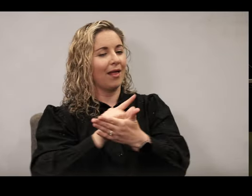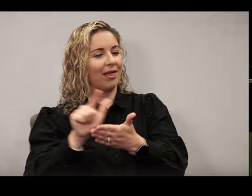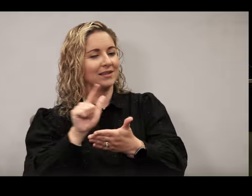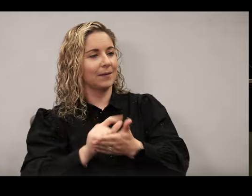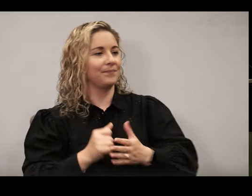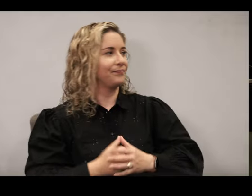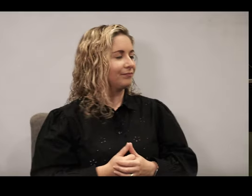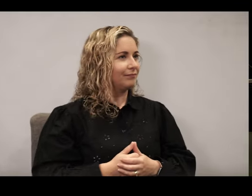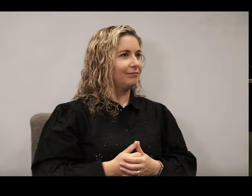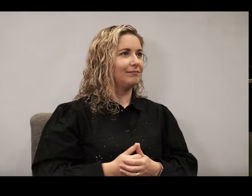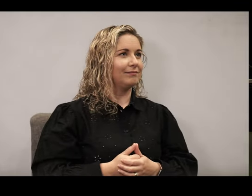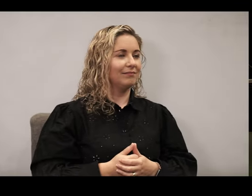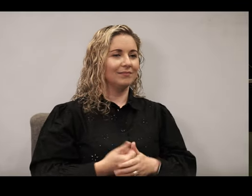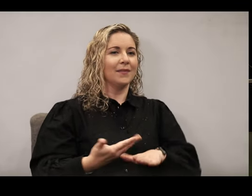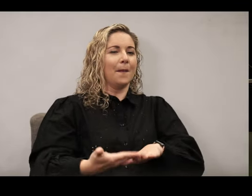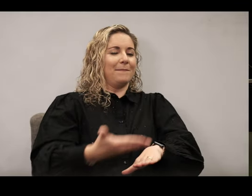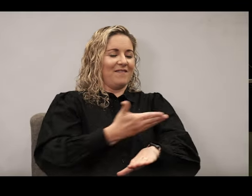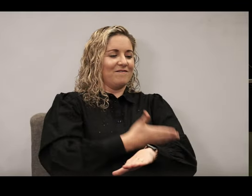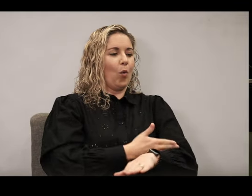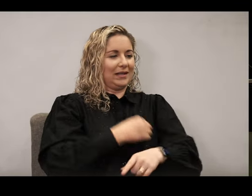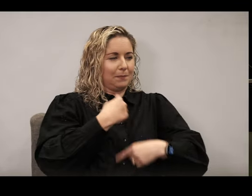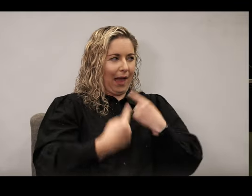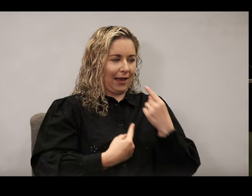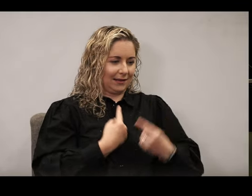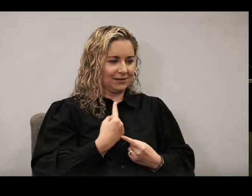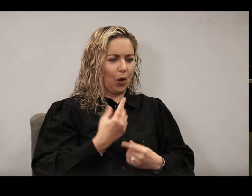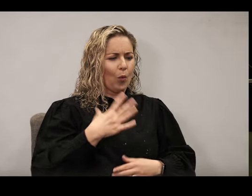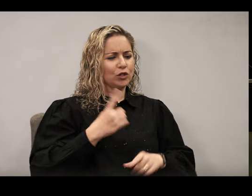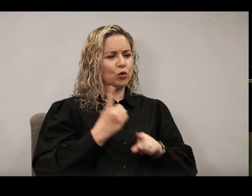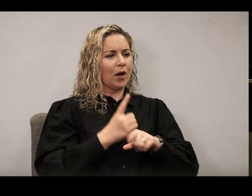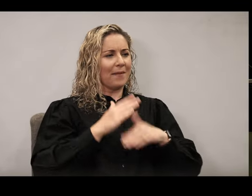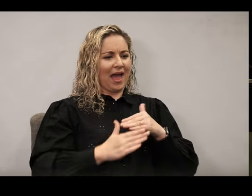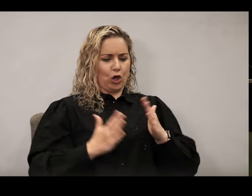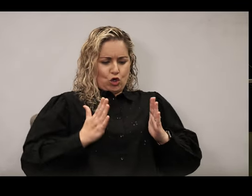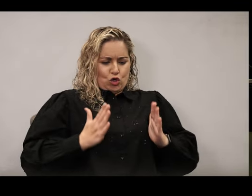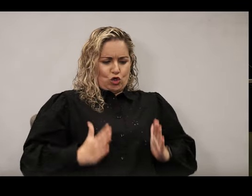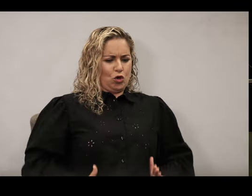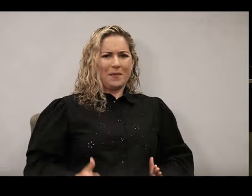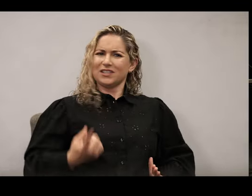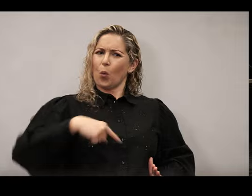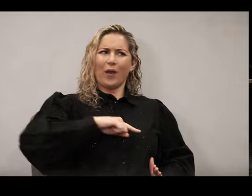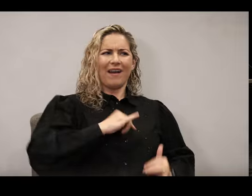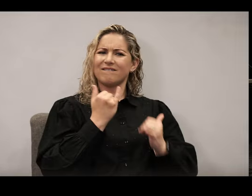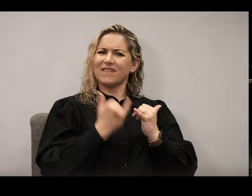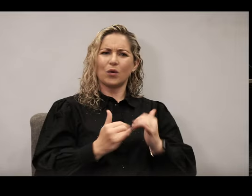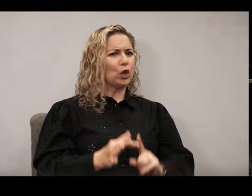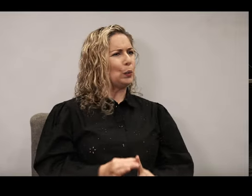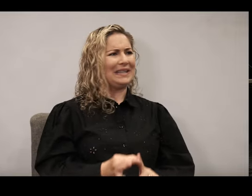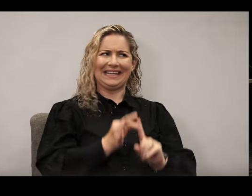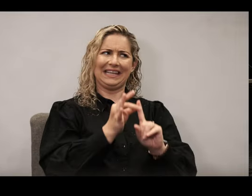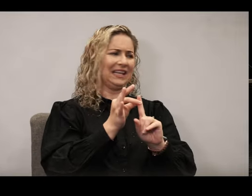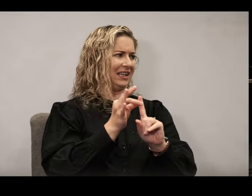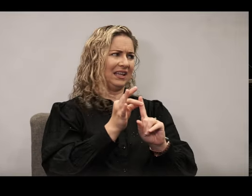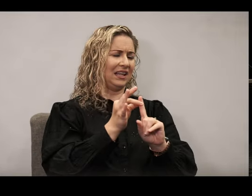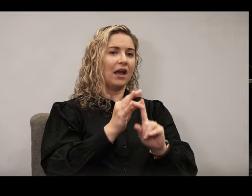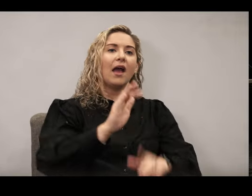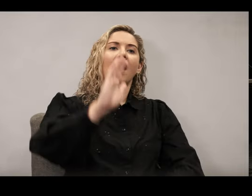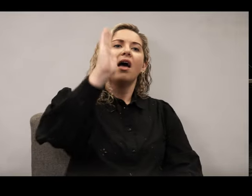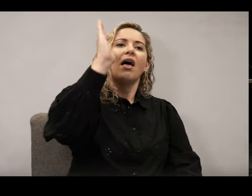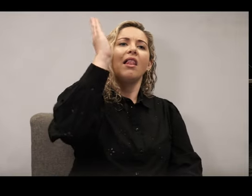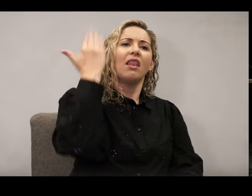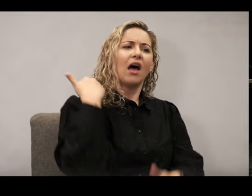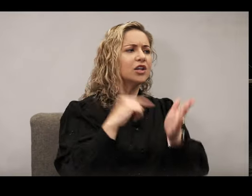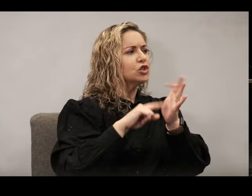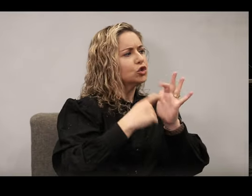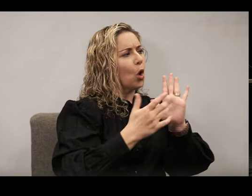this. The first one is the uniqueness of humanity. Last term in youth, they were doing Genesis just like we were doing